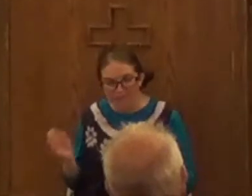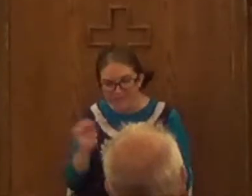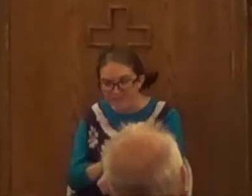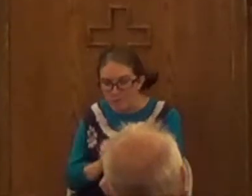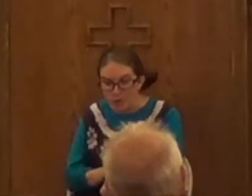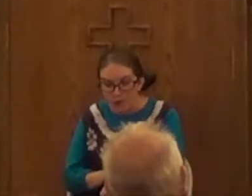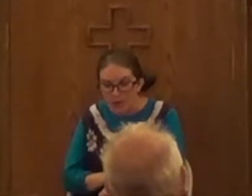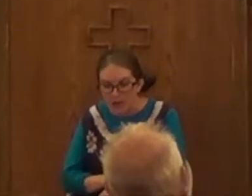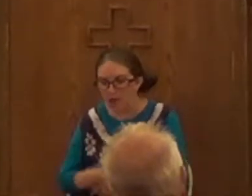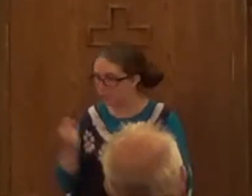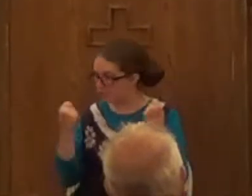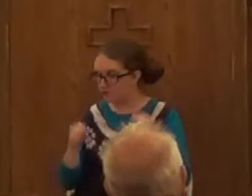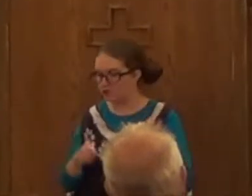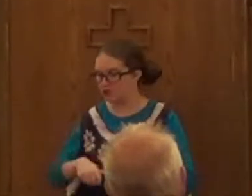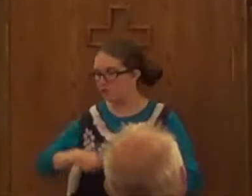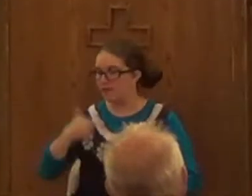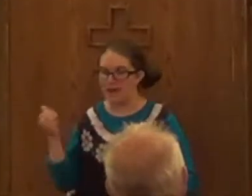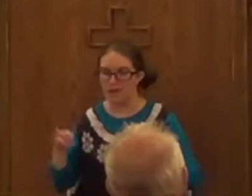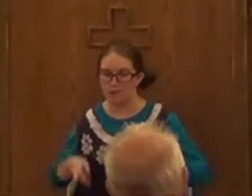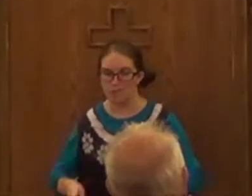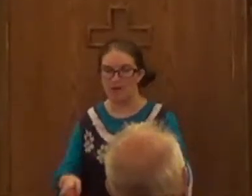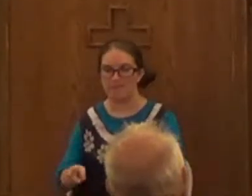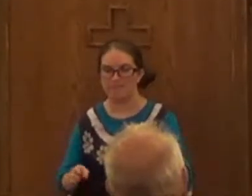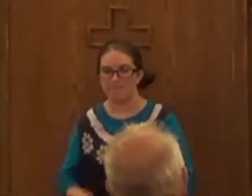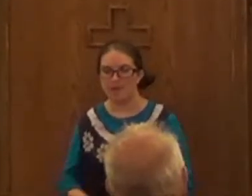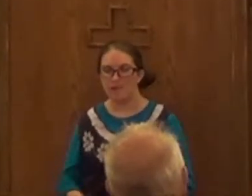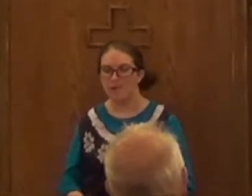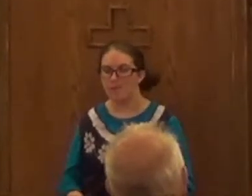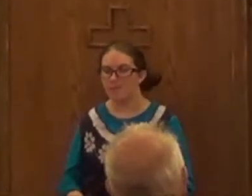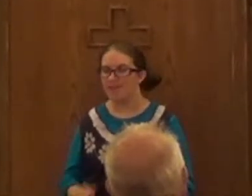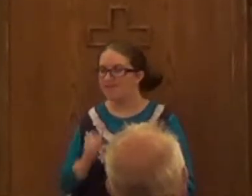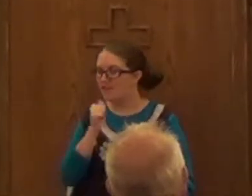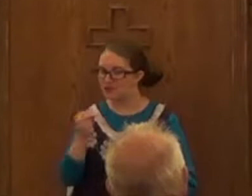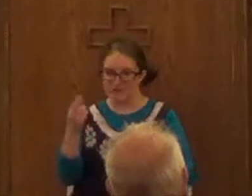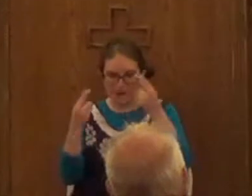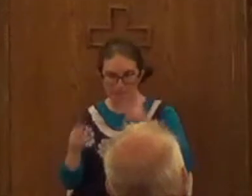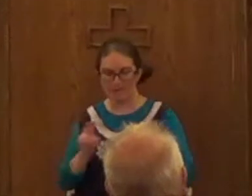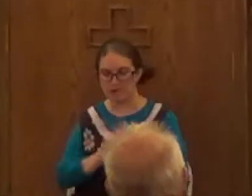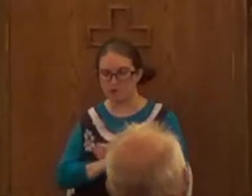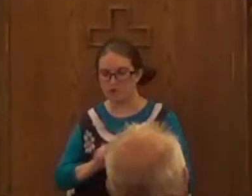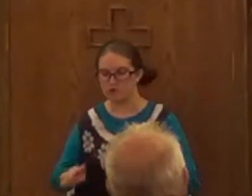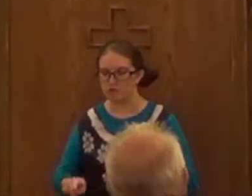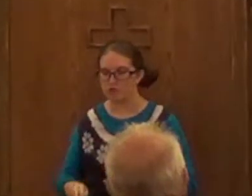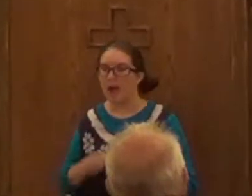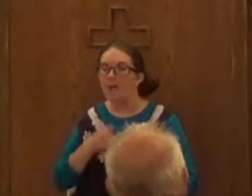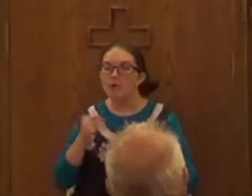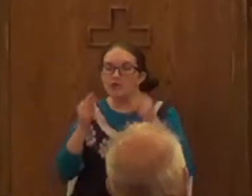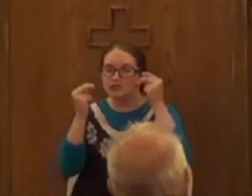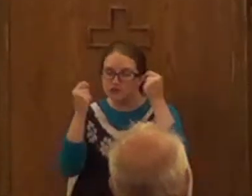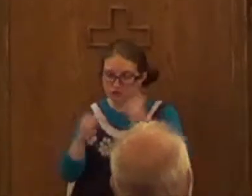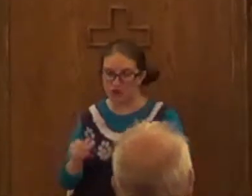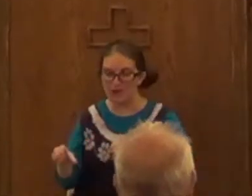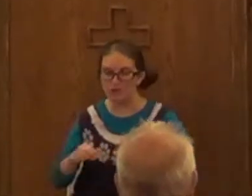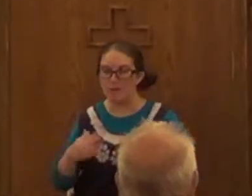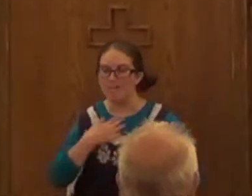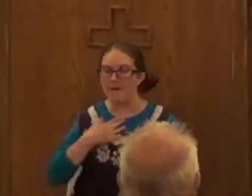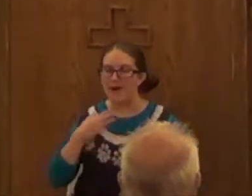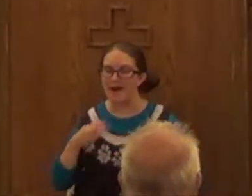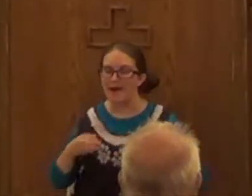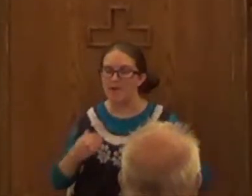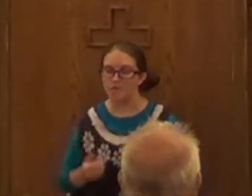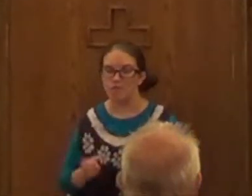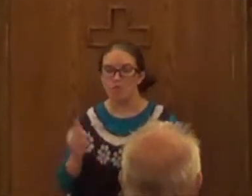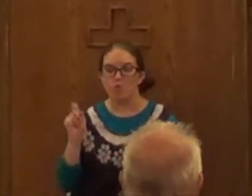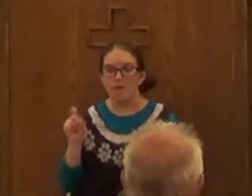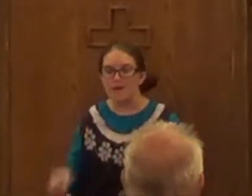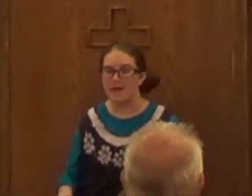week, I'm going to try and do it my way. Well, if it doesn't come through in 2 weeks, I'm going to try and do it my way. We've got to have saints